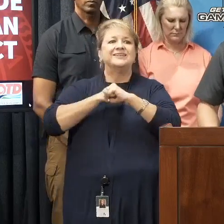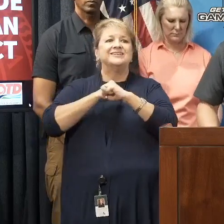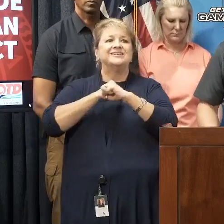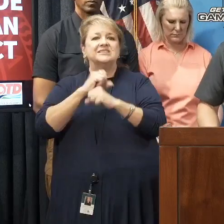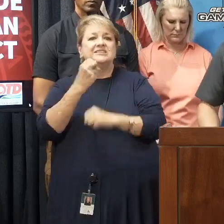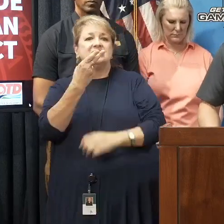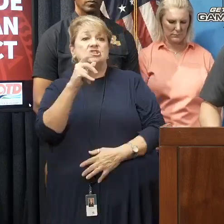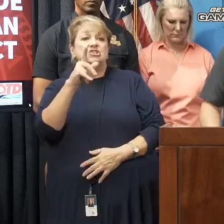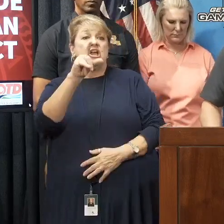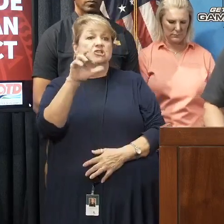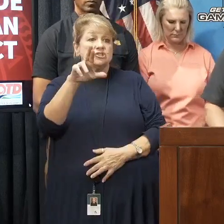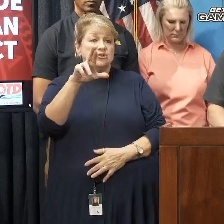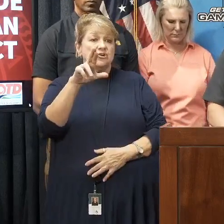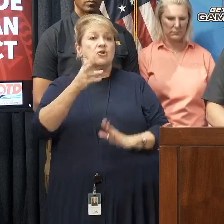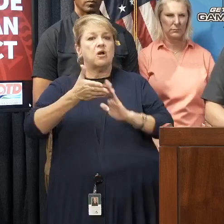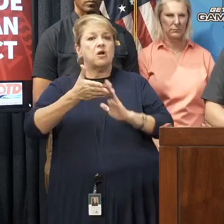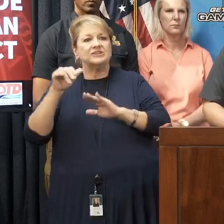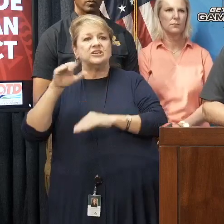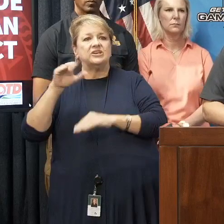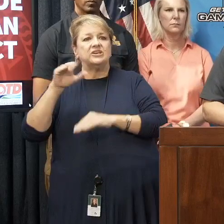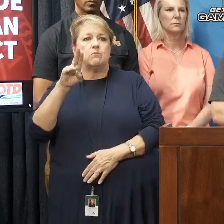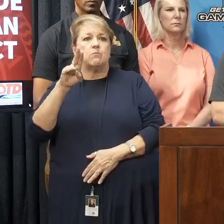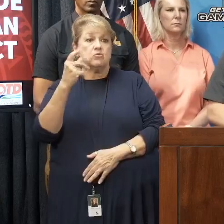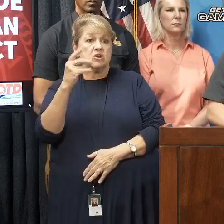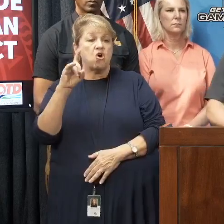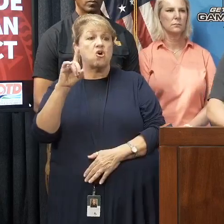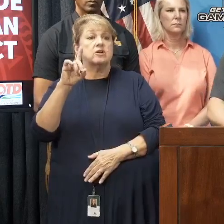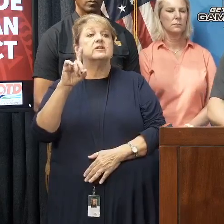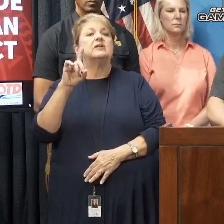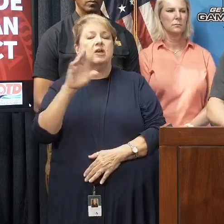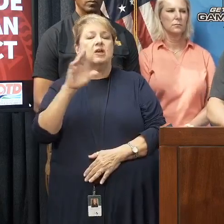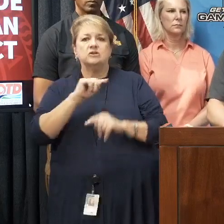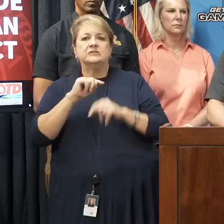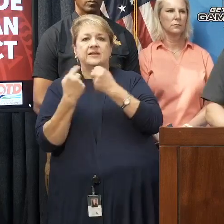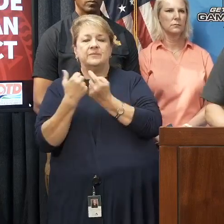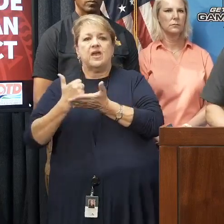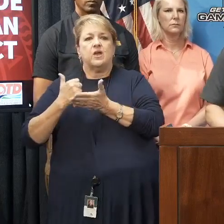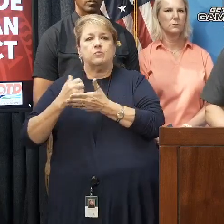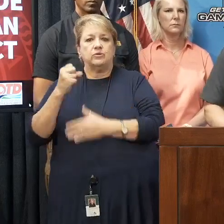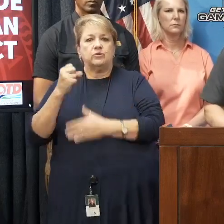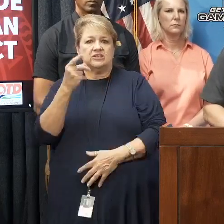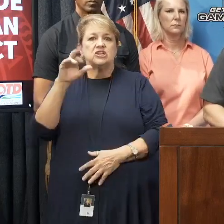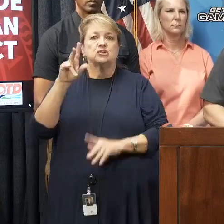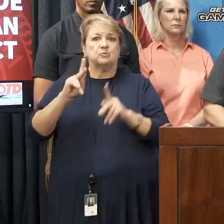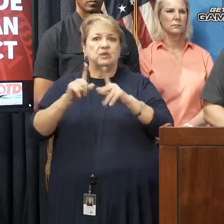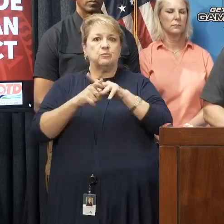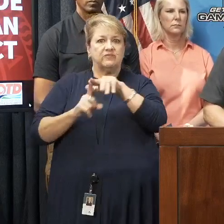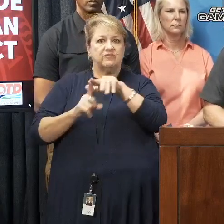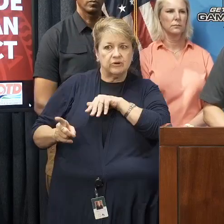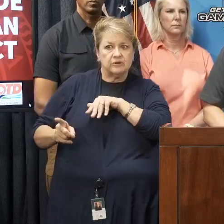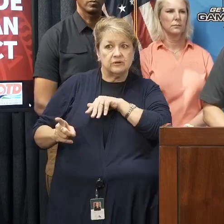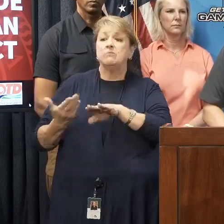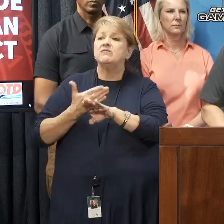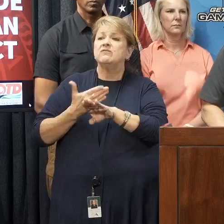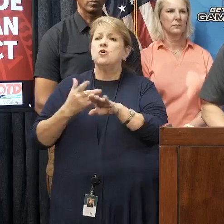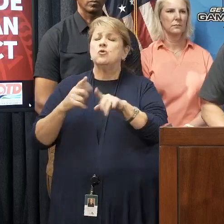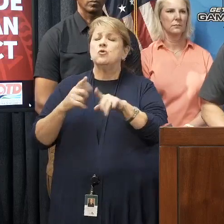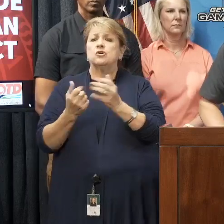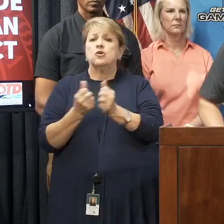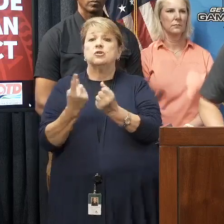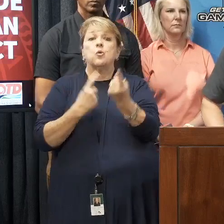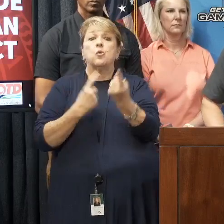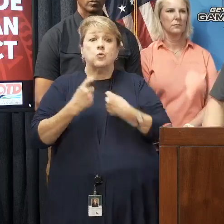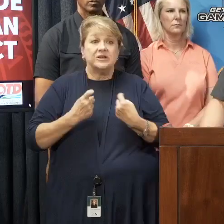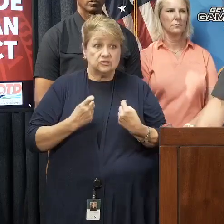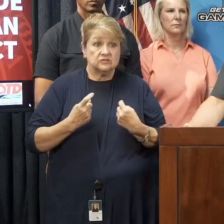operations over the night in Beauregard, and for the support of her team as well. Before I open it up for questions, I